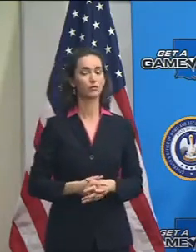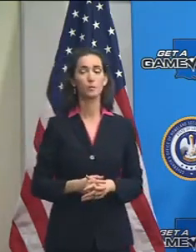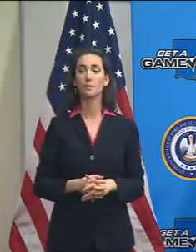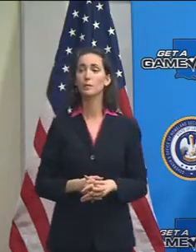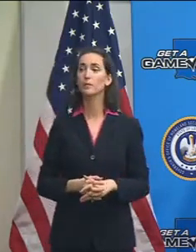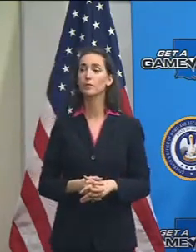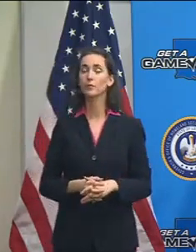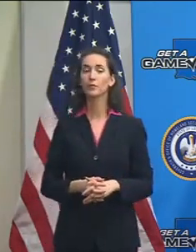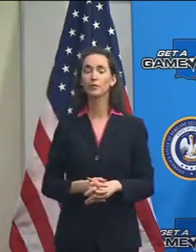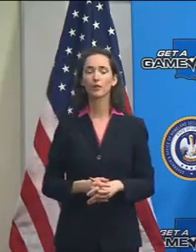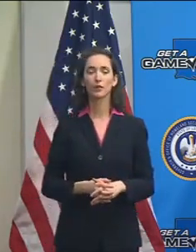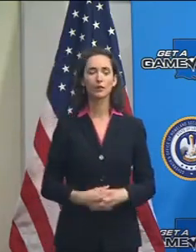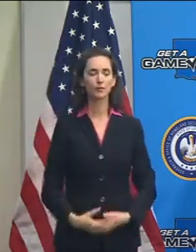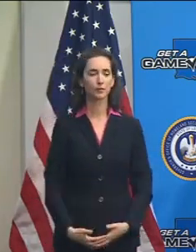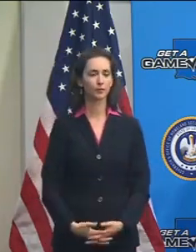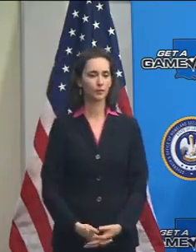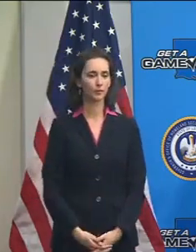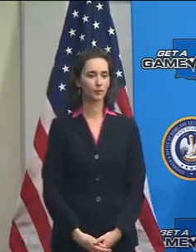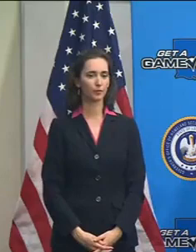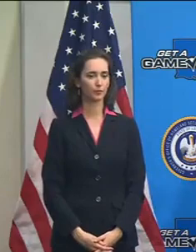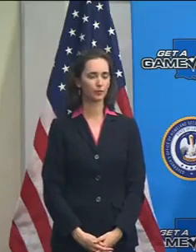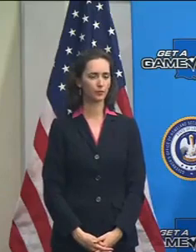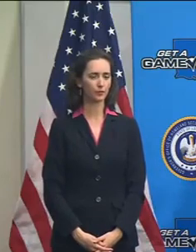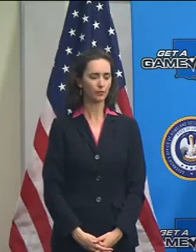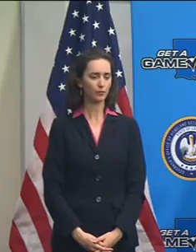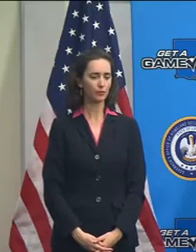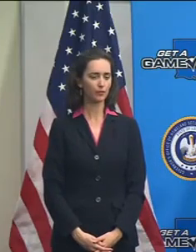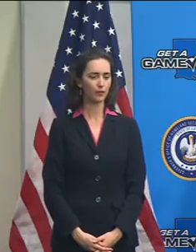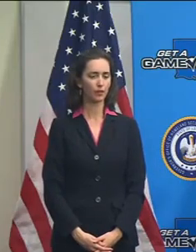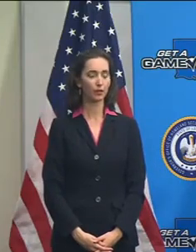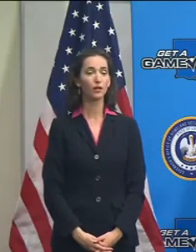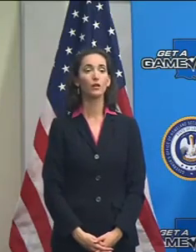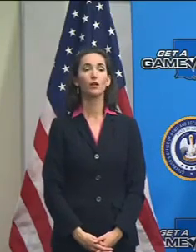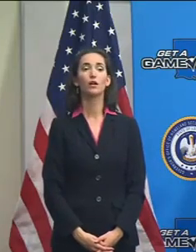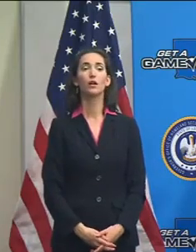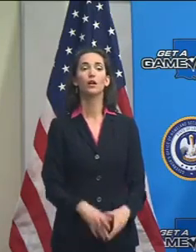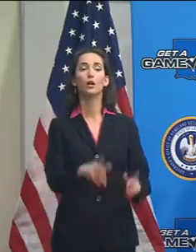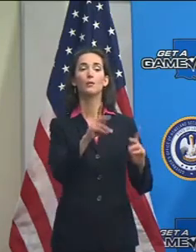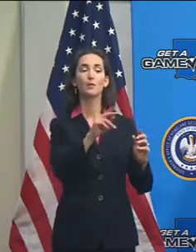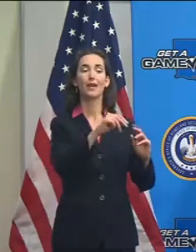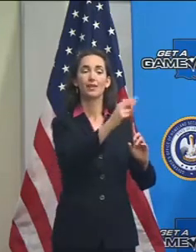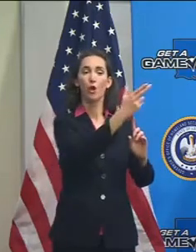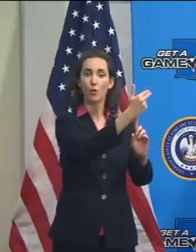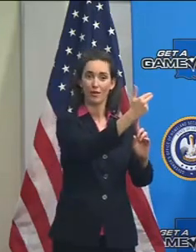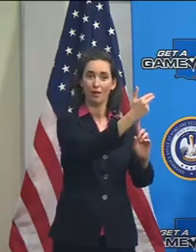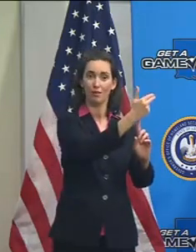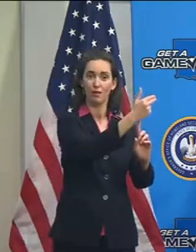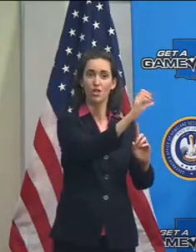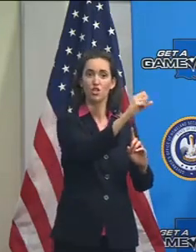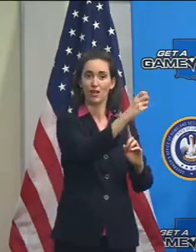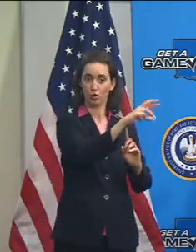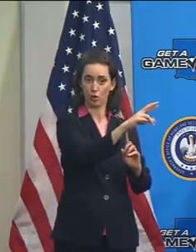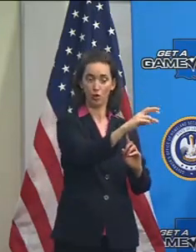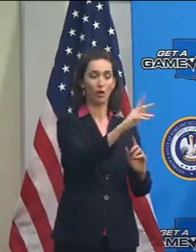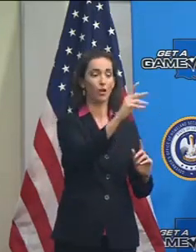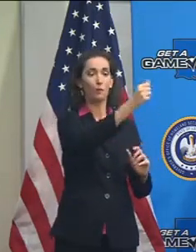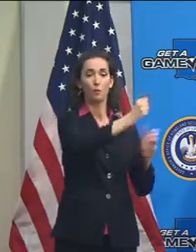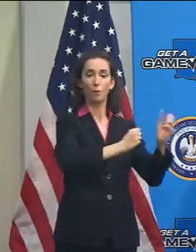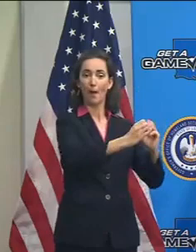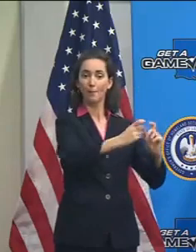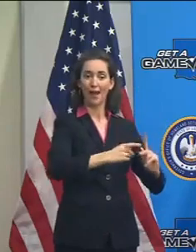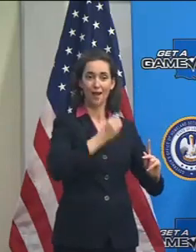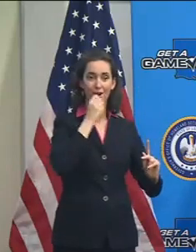And the movement back from the hotel shelters has been discontinued both in Louisiana and in Texas.